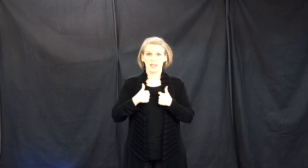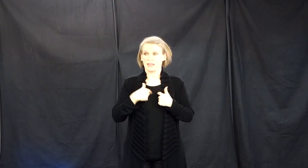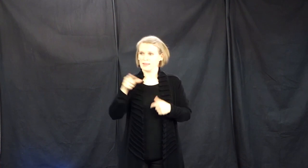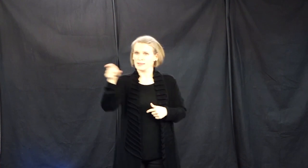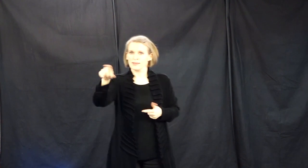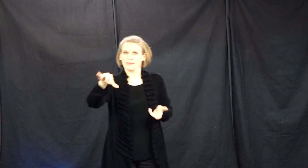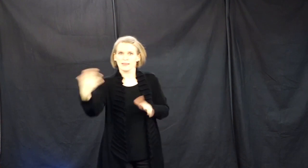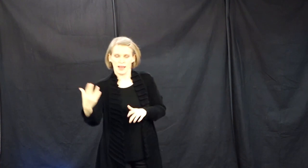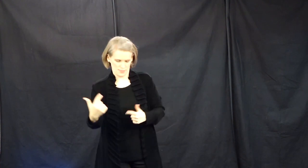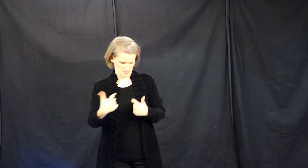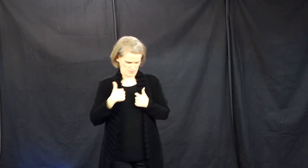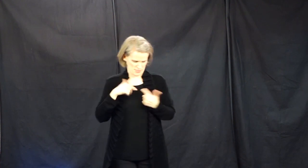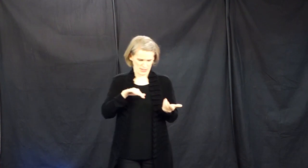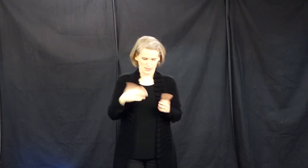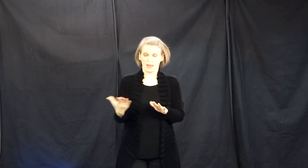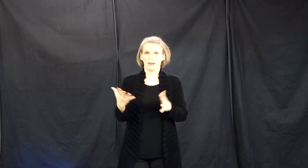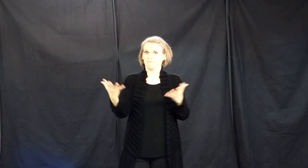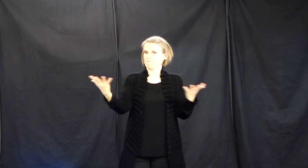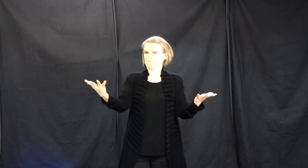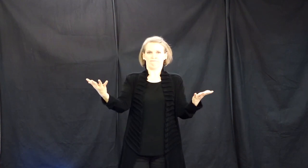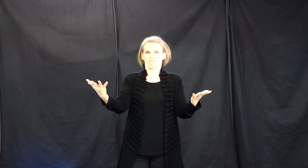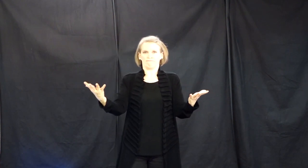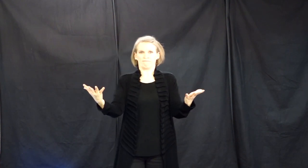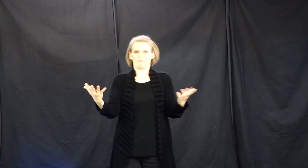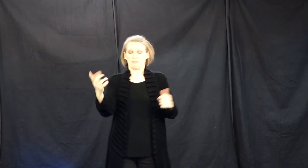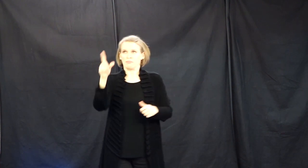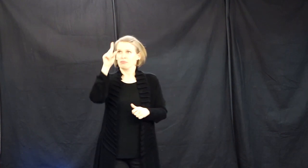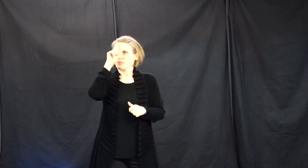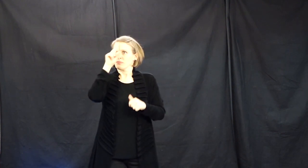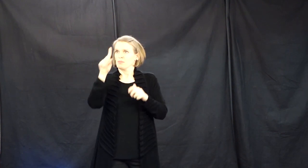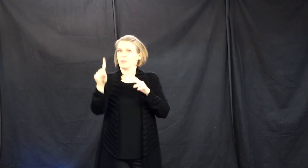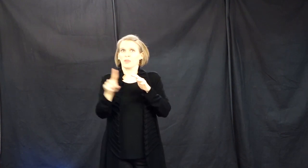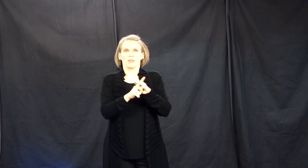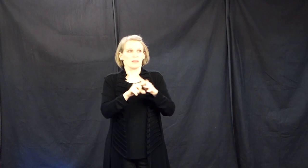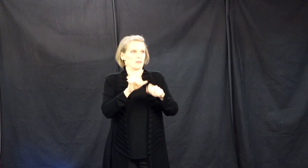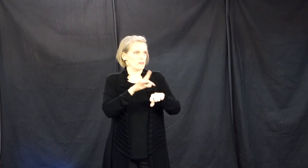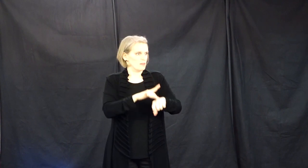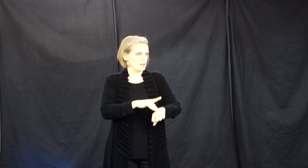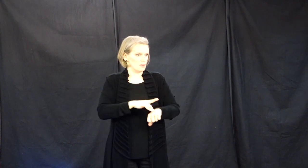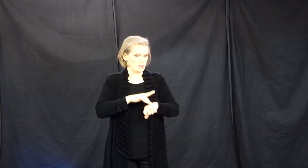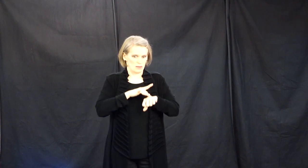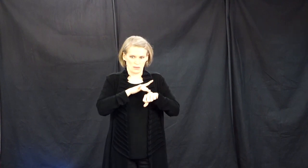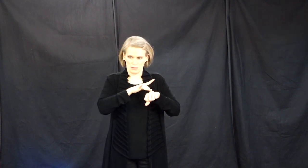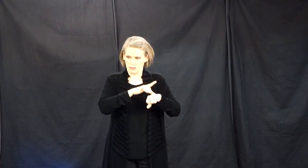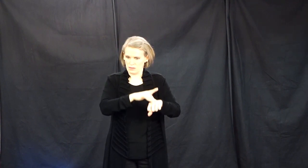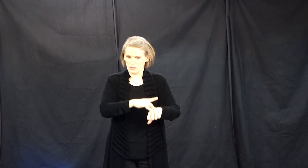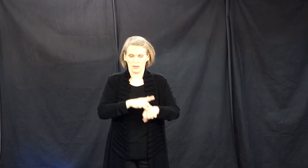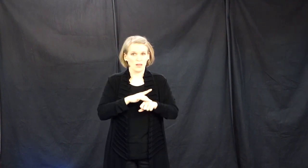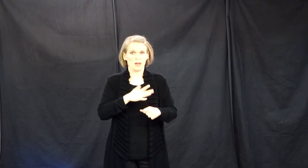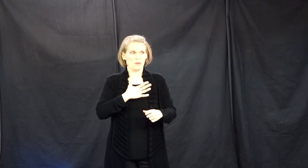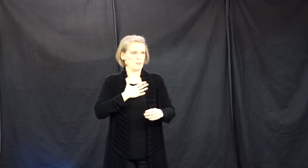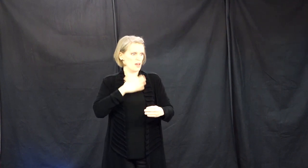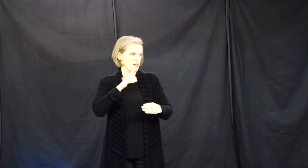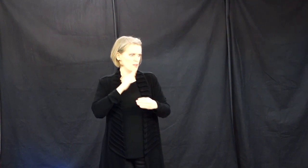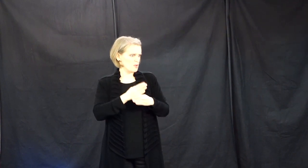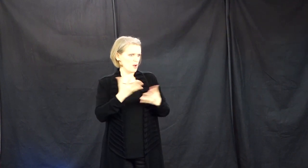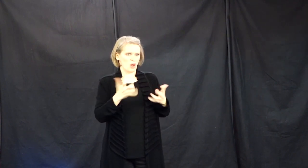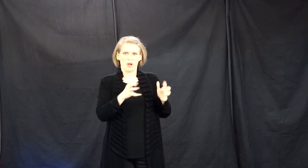him or me. The world will never be the same. I had only one thought before the slaughter. This man will not make an orphan of